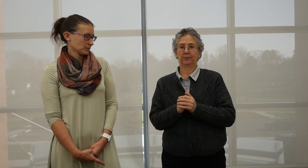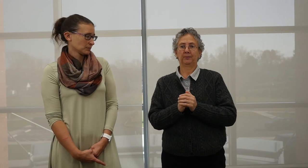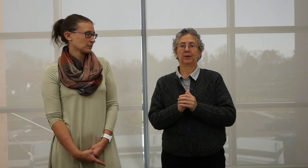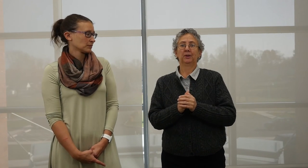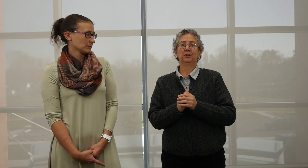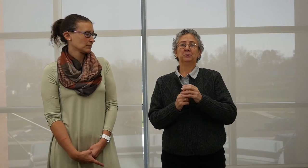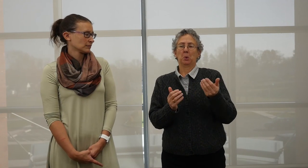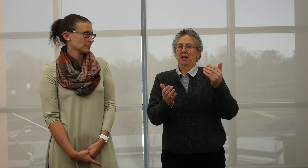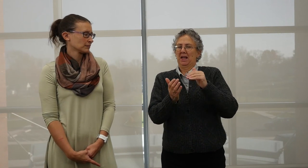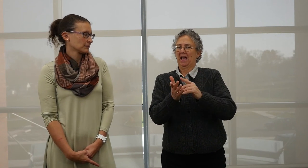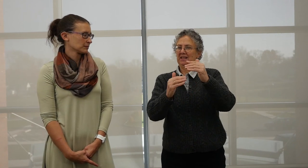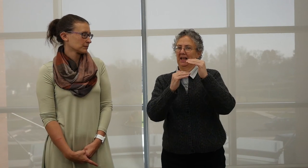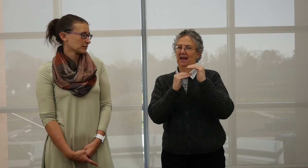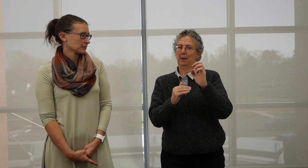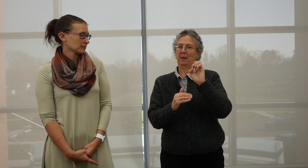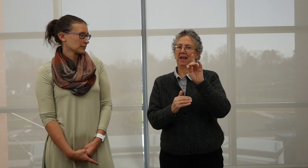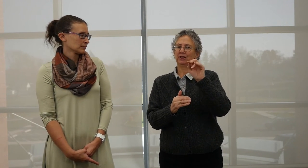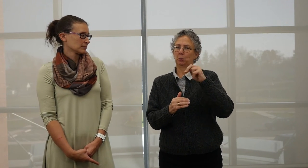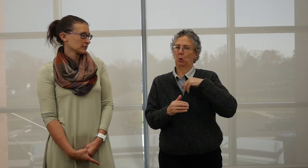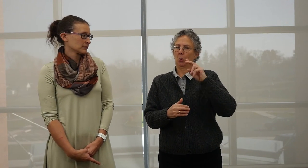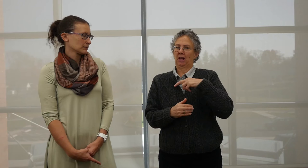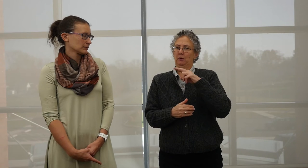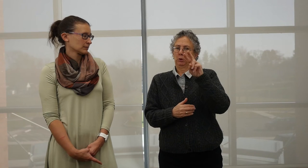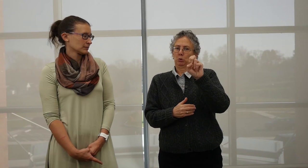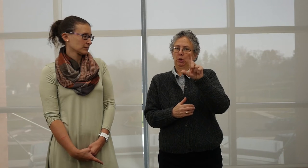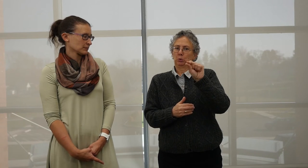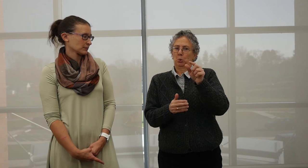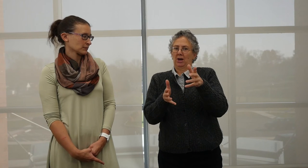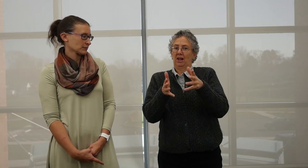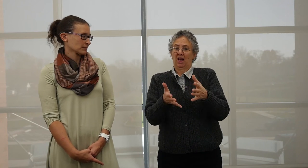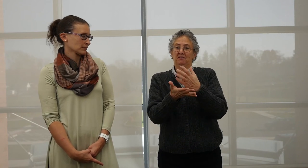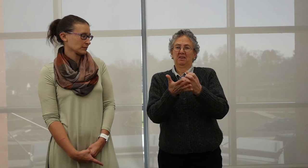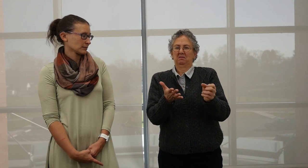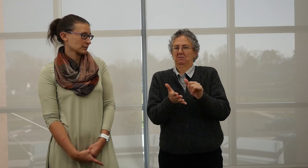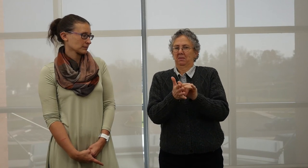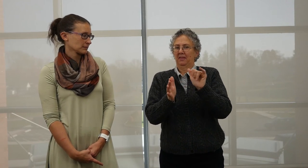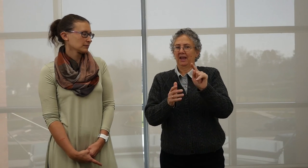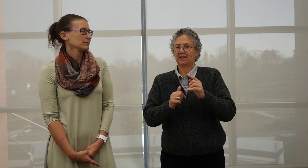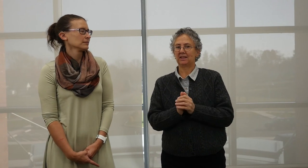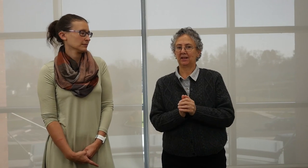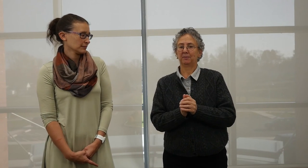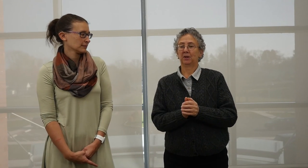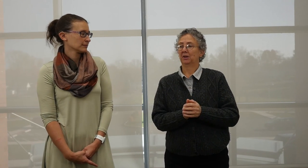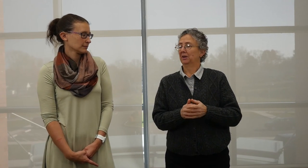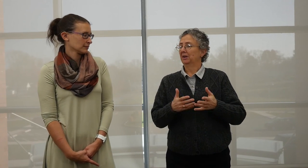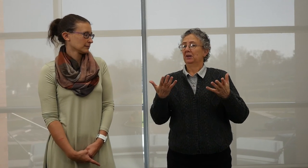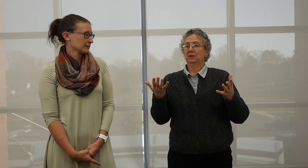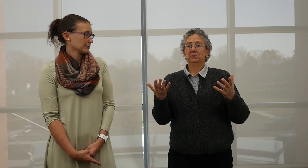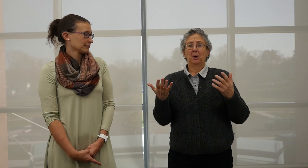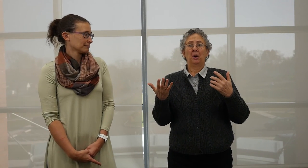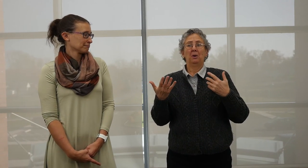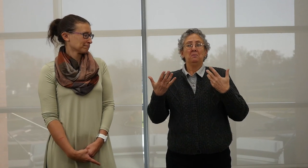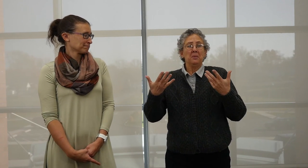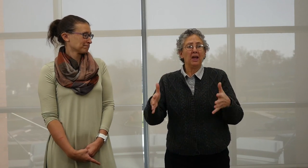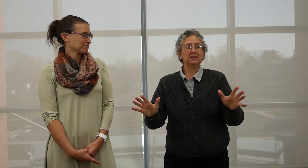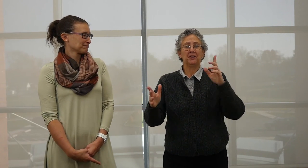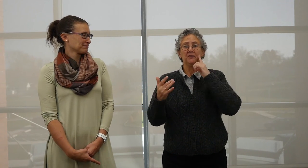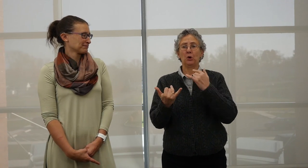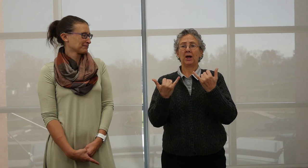and pick up your brick. Again, these are limited editions. We only have 220 left, and when they're gone, they're gone. I think that's it